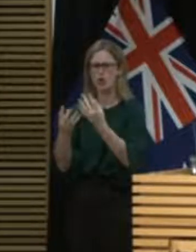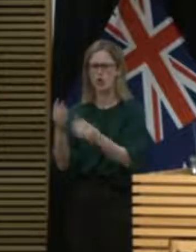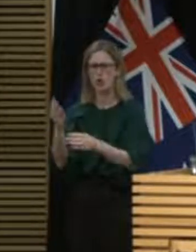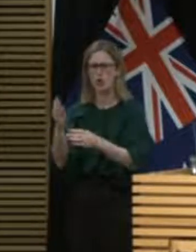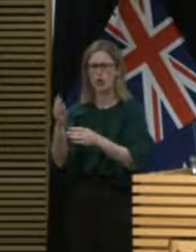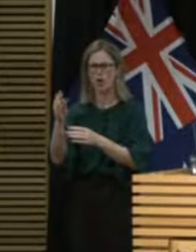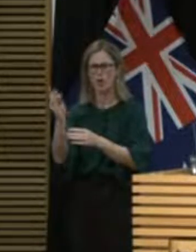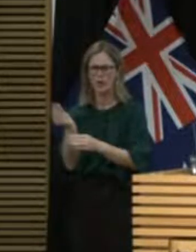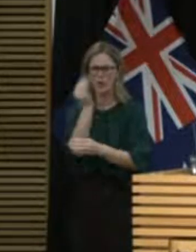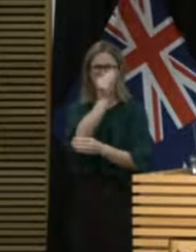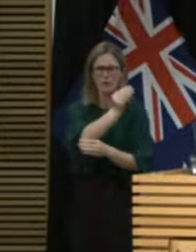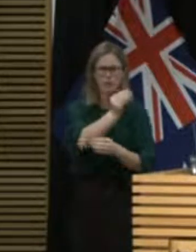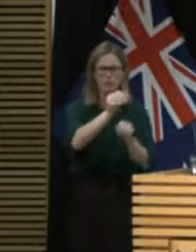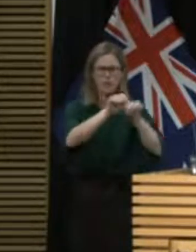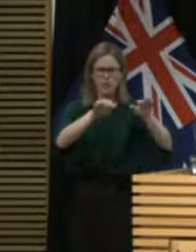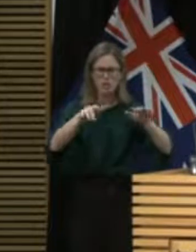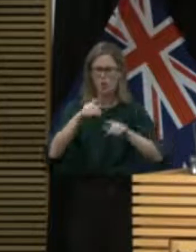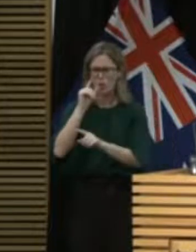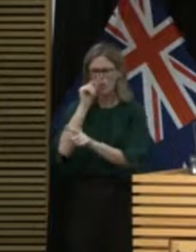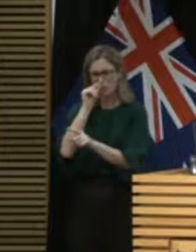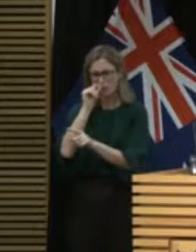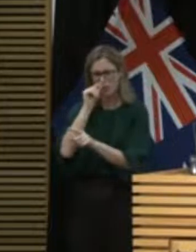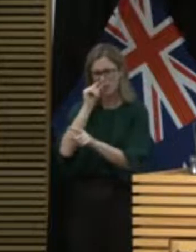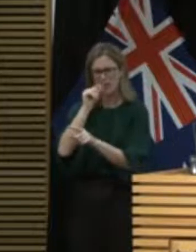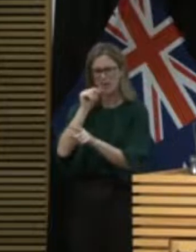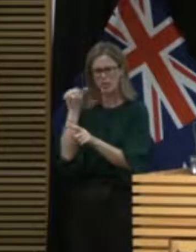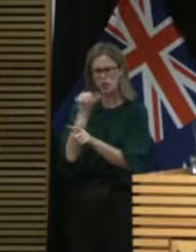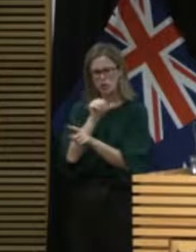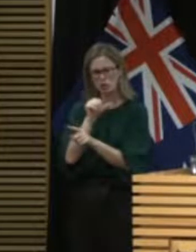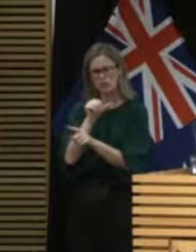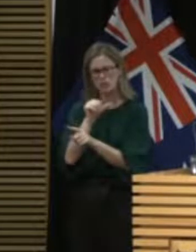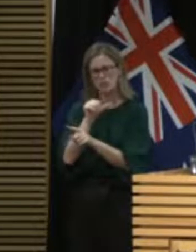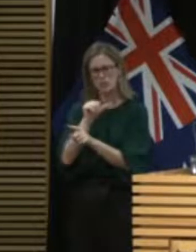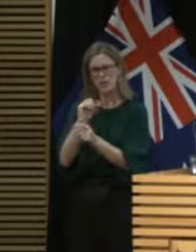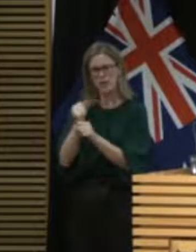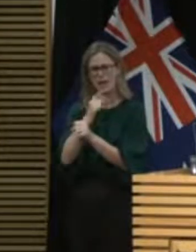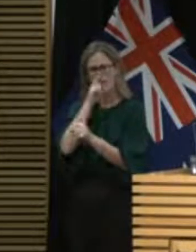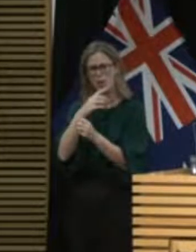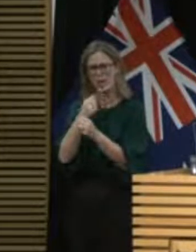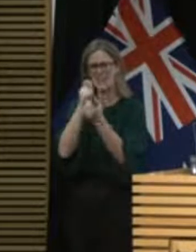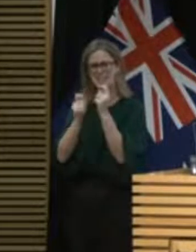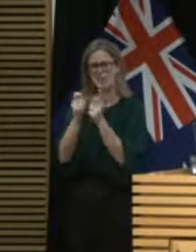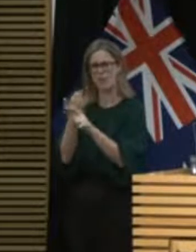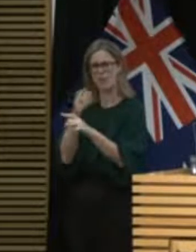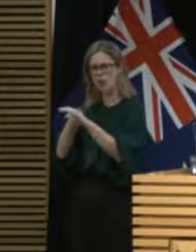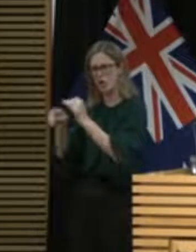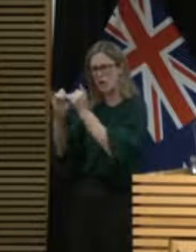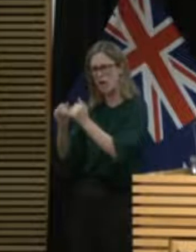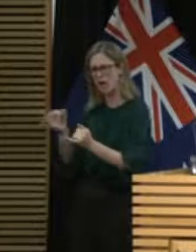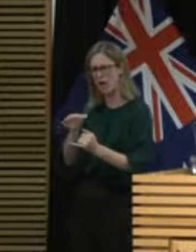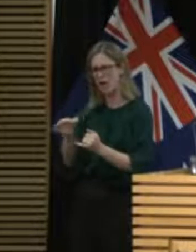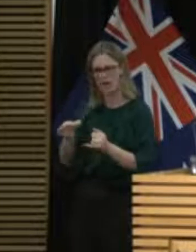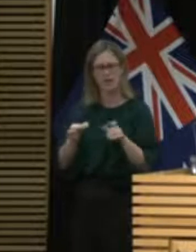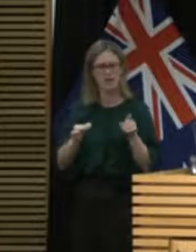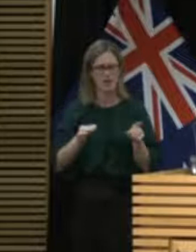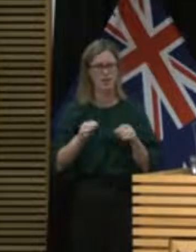the ferry as well? Yeah, we have debated this in the past. Of course, one of the reasons that we do it as a pre-departure is to